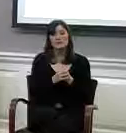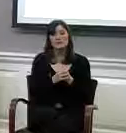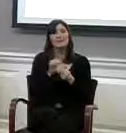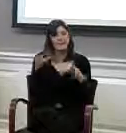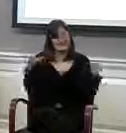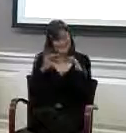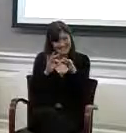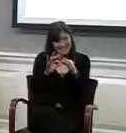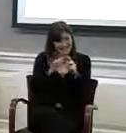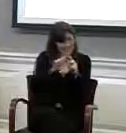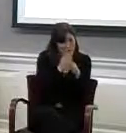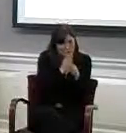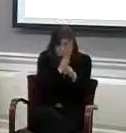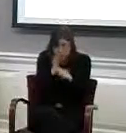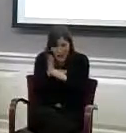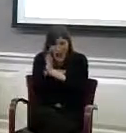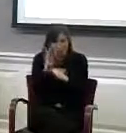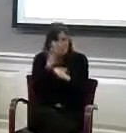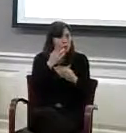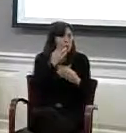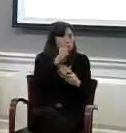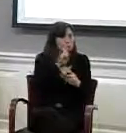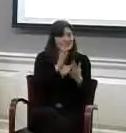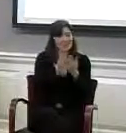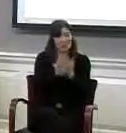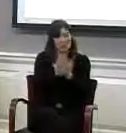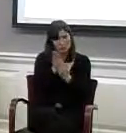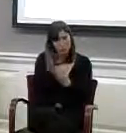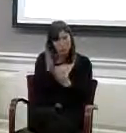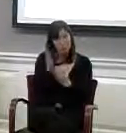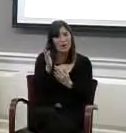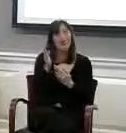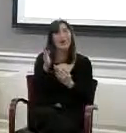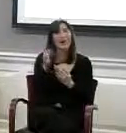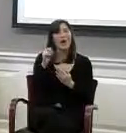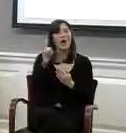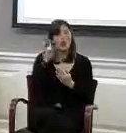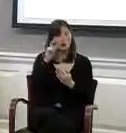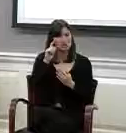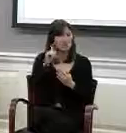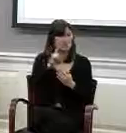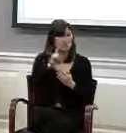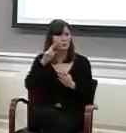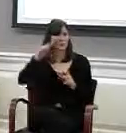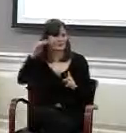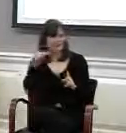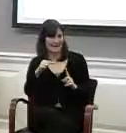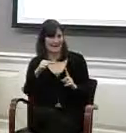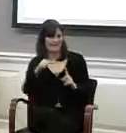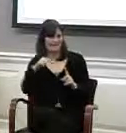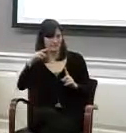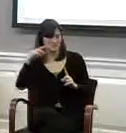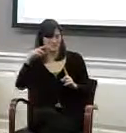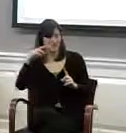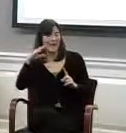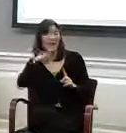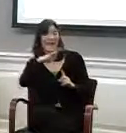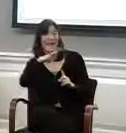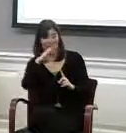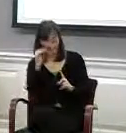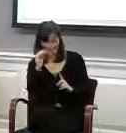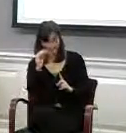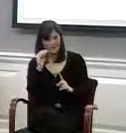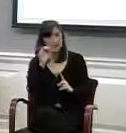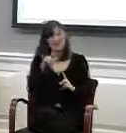human rights through a critical gender perspective lens. To do justice to this comprehensive nature, the training